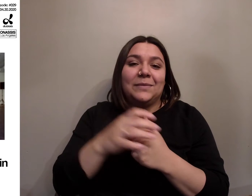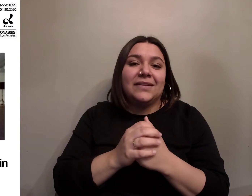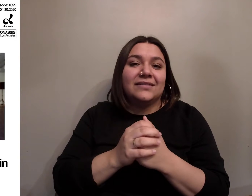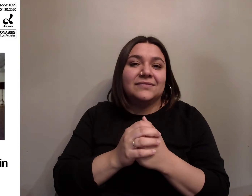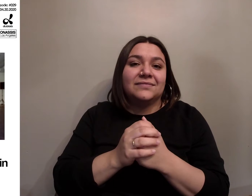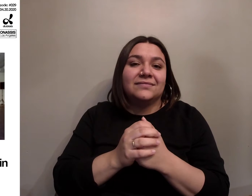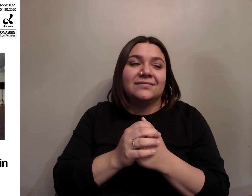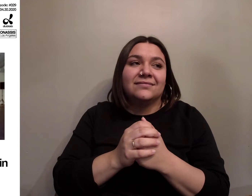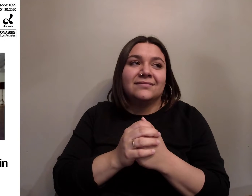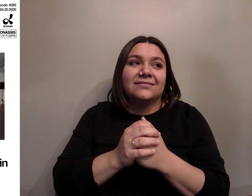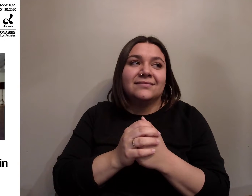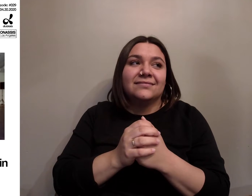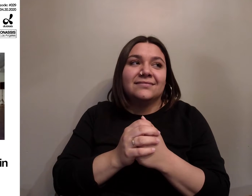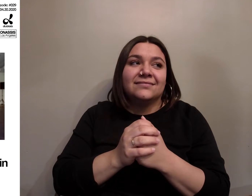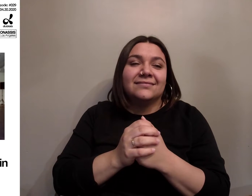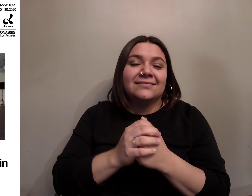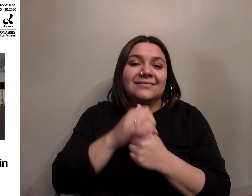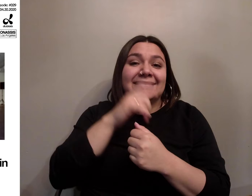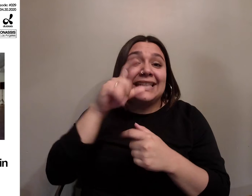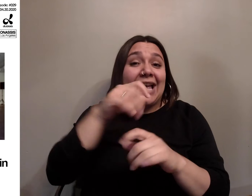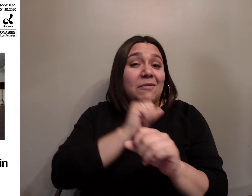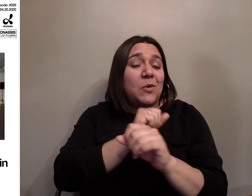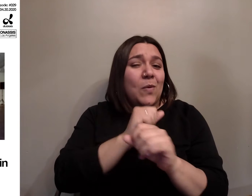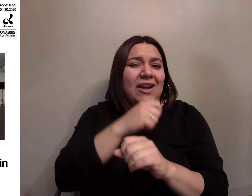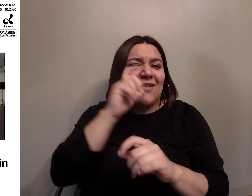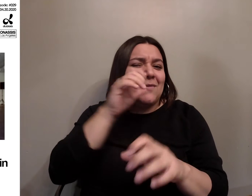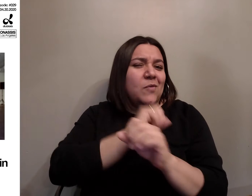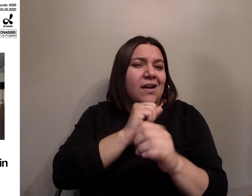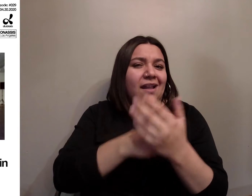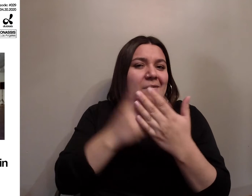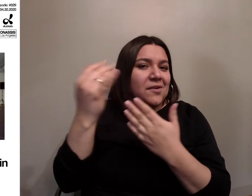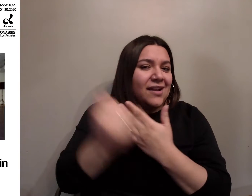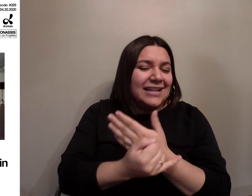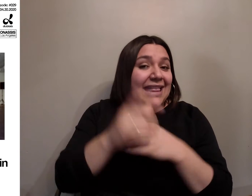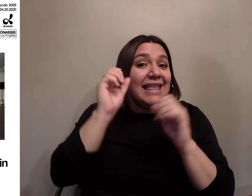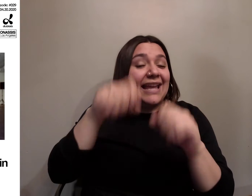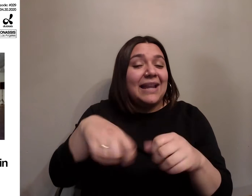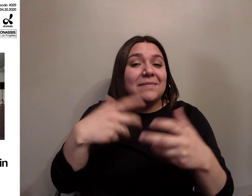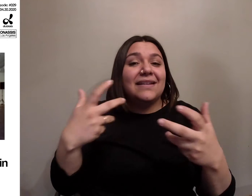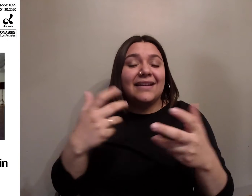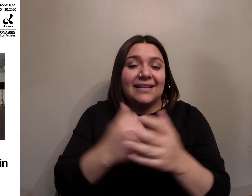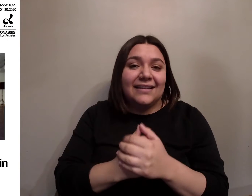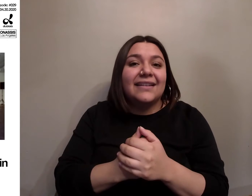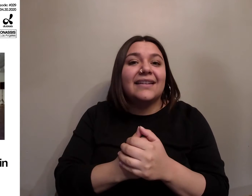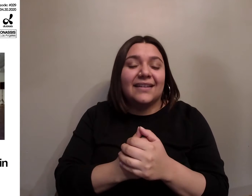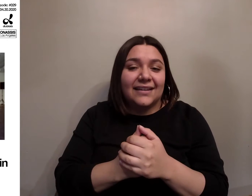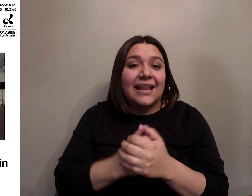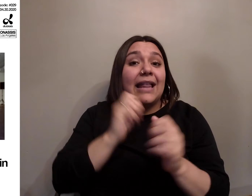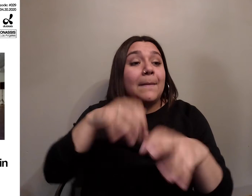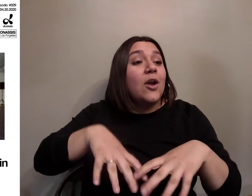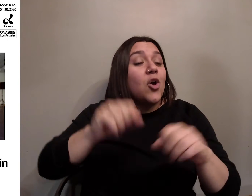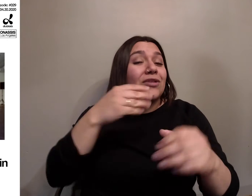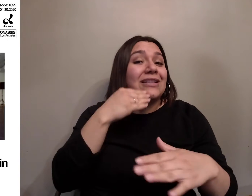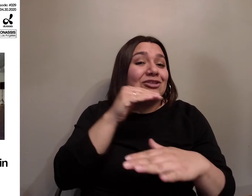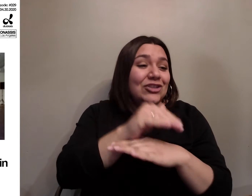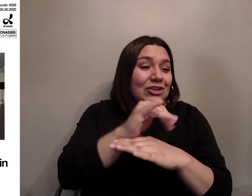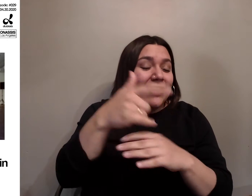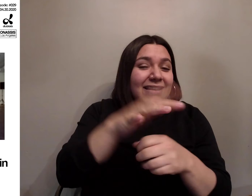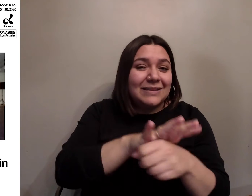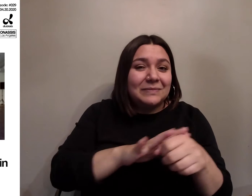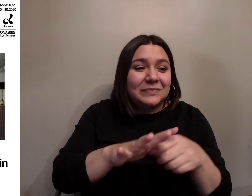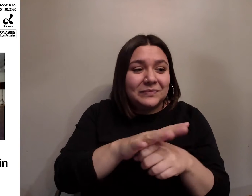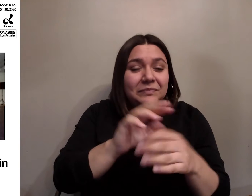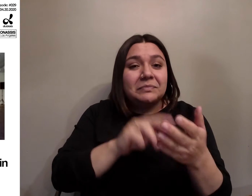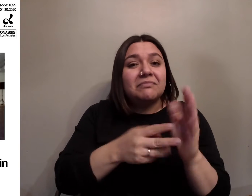be they don't have to be working on a project. They could even be hosting a dinner at the space.